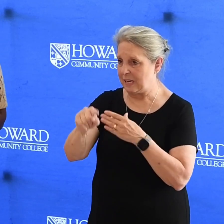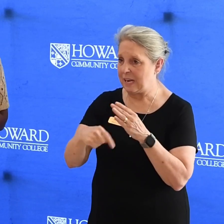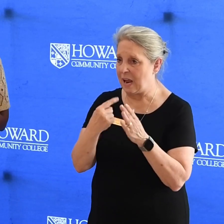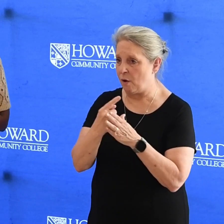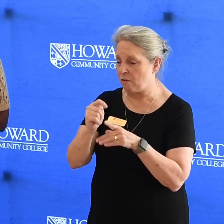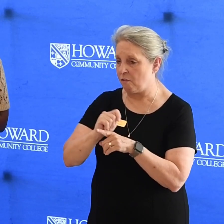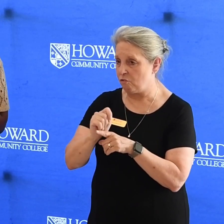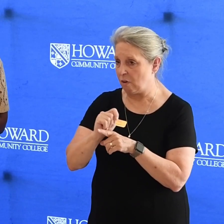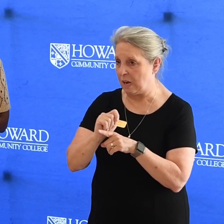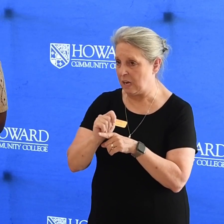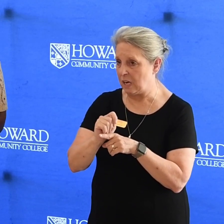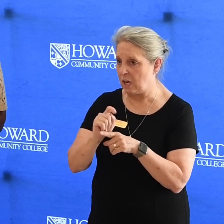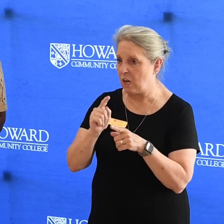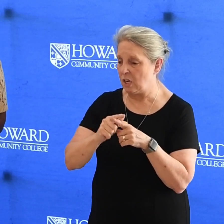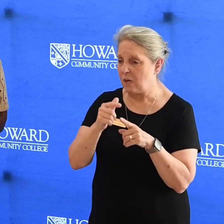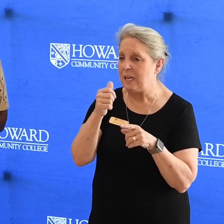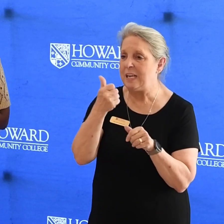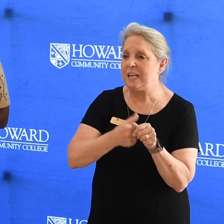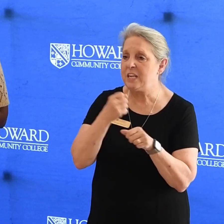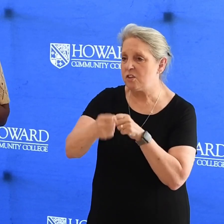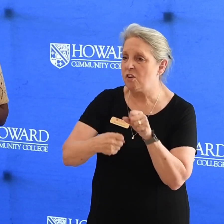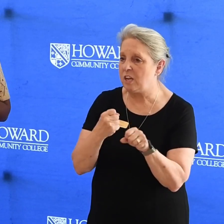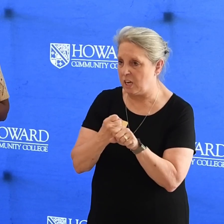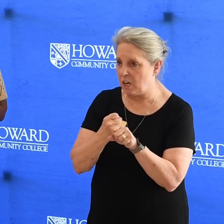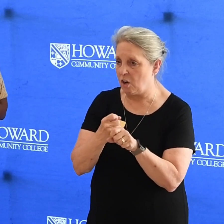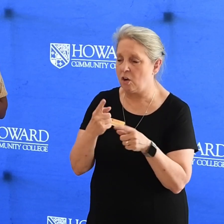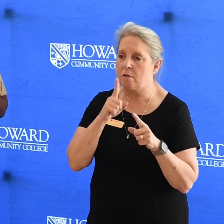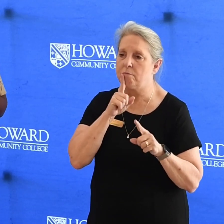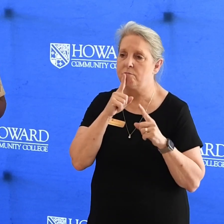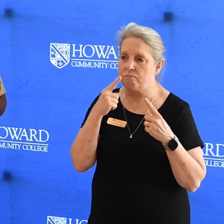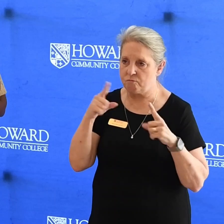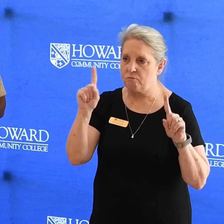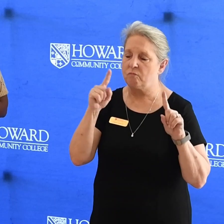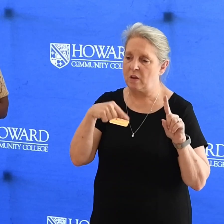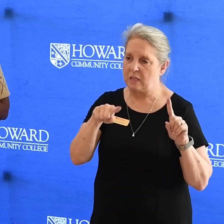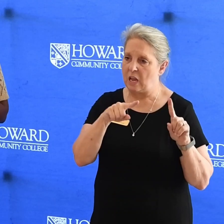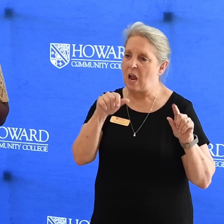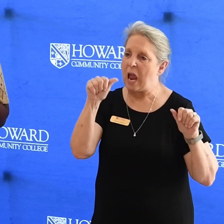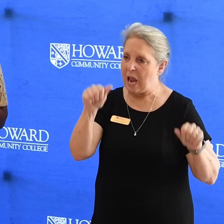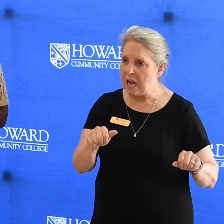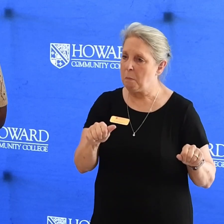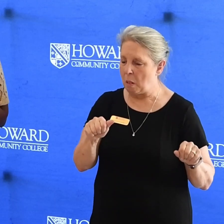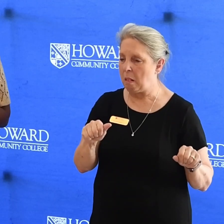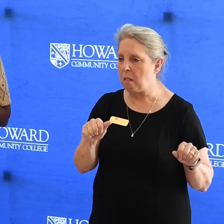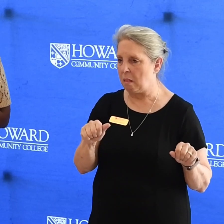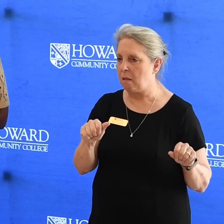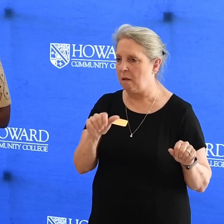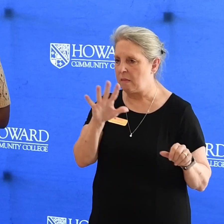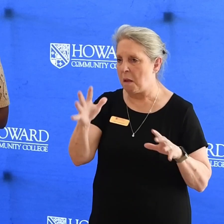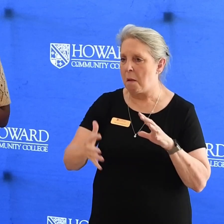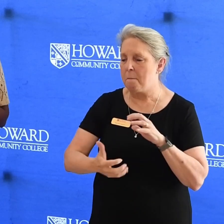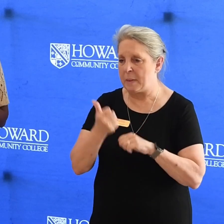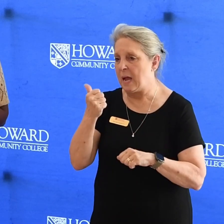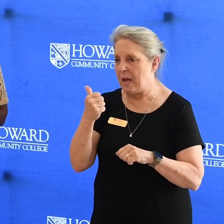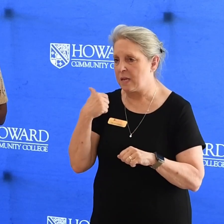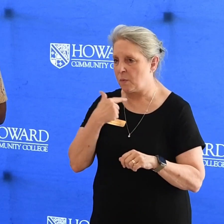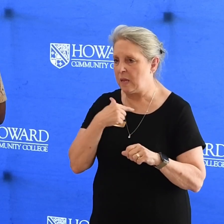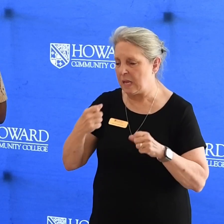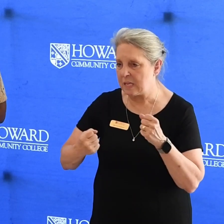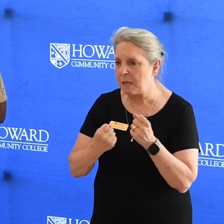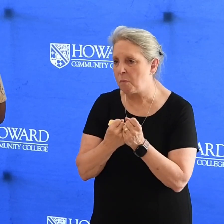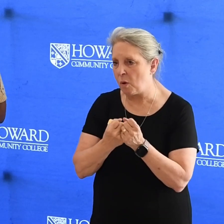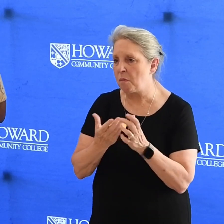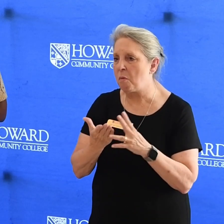of training to them a year to make sure they are able to be their very best and we can support